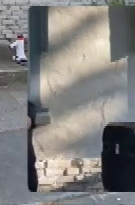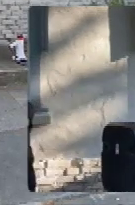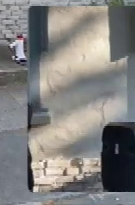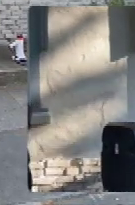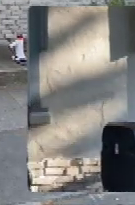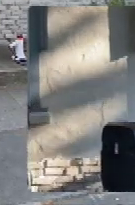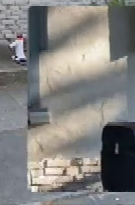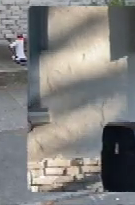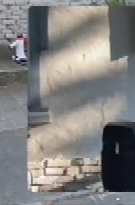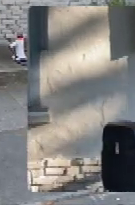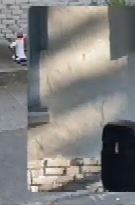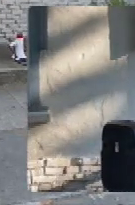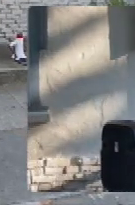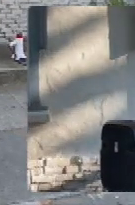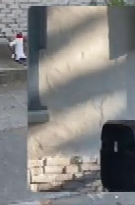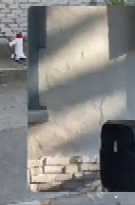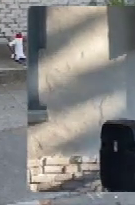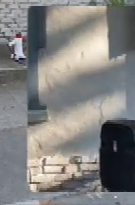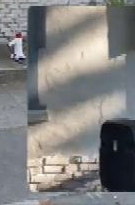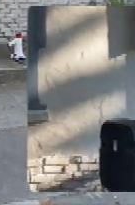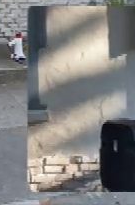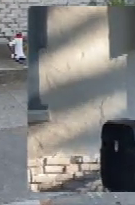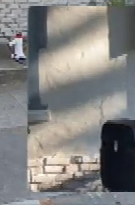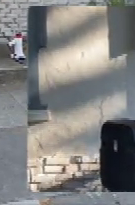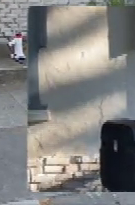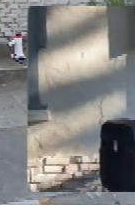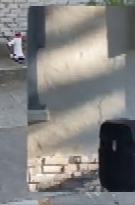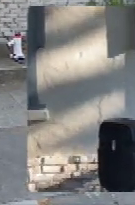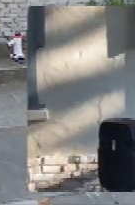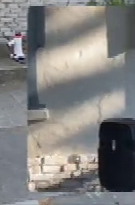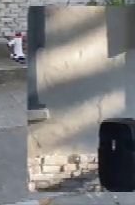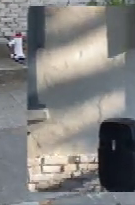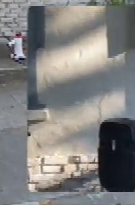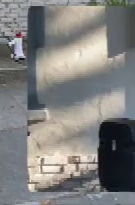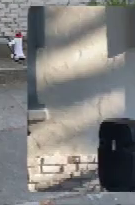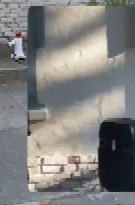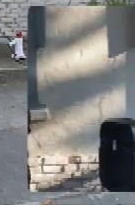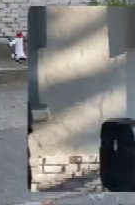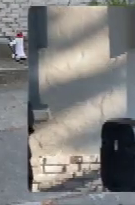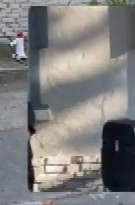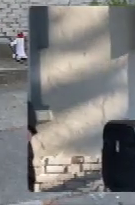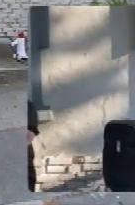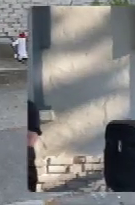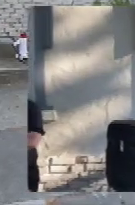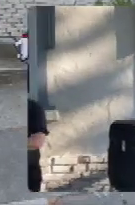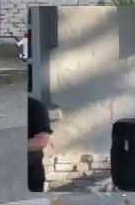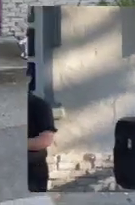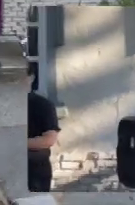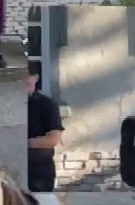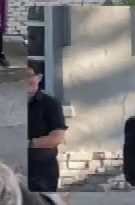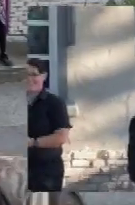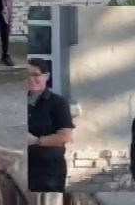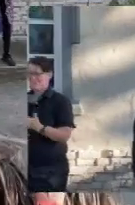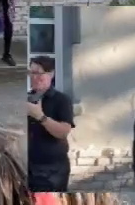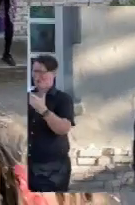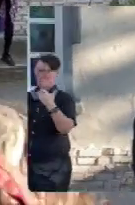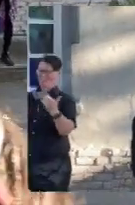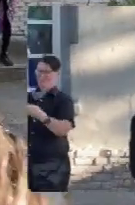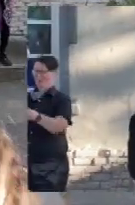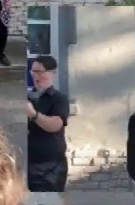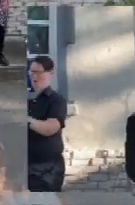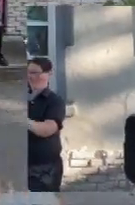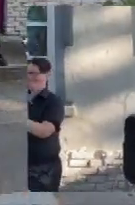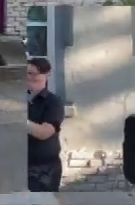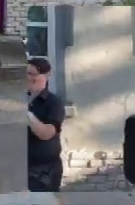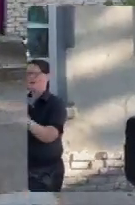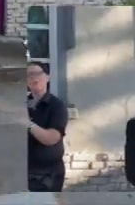The way that we do policing in our communities. And if anyone thinks that this is too big an order,